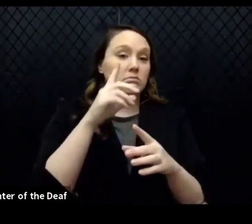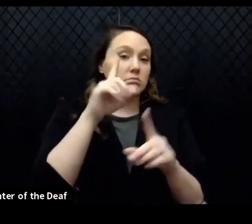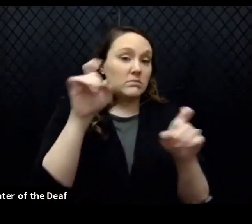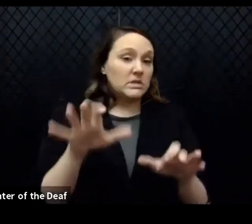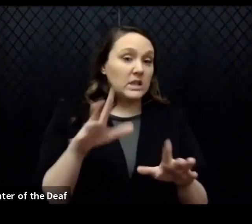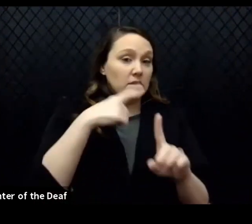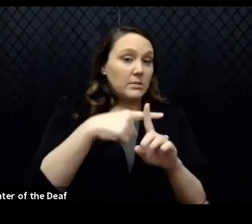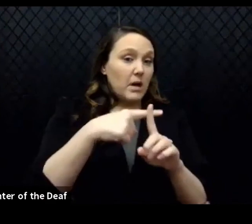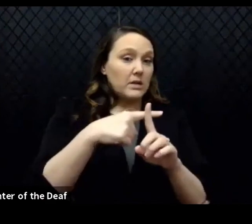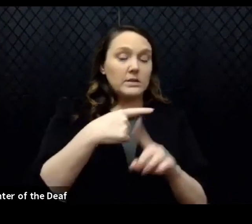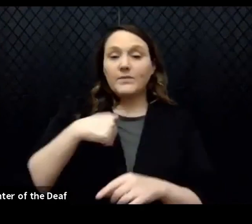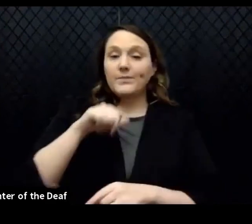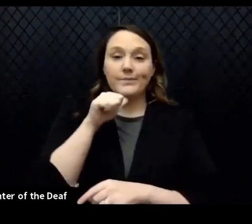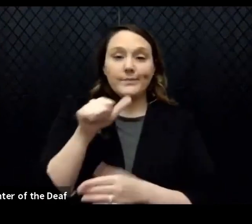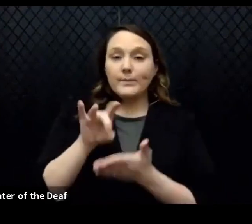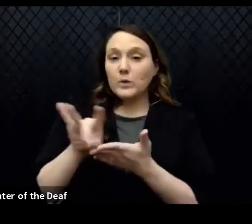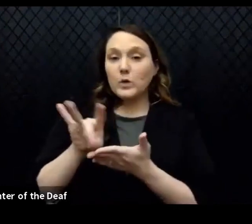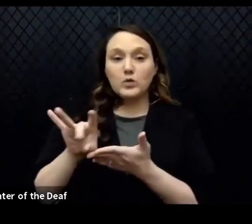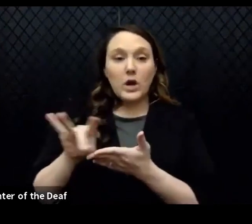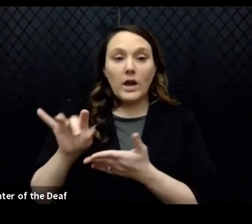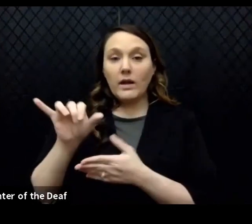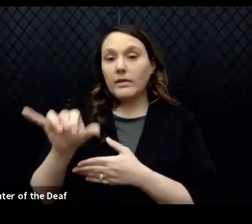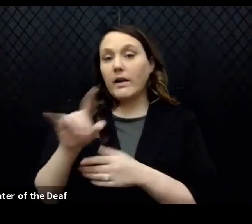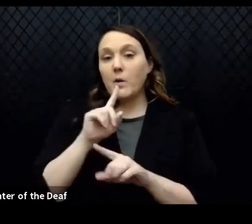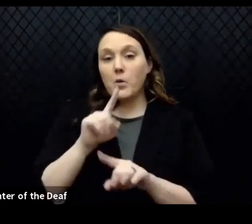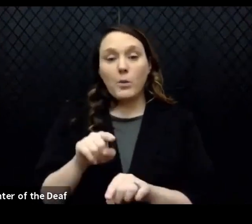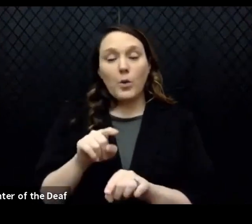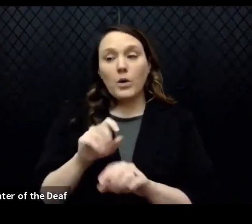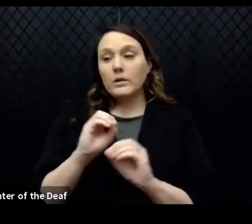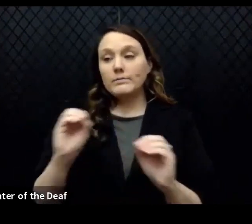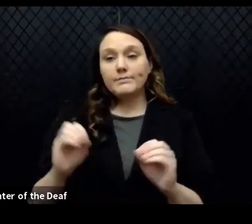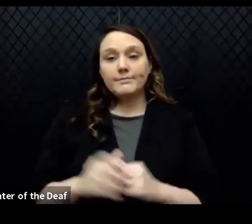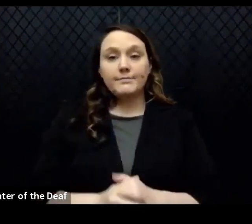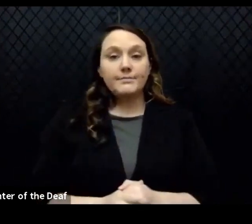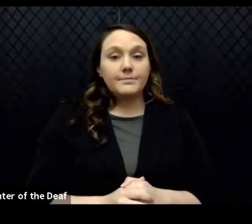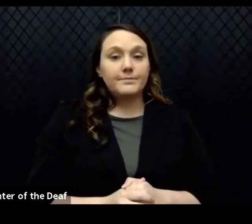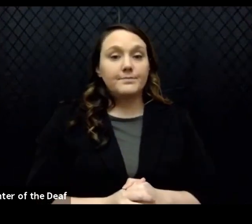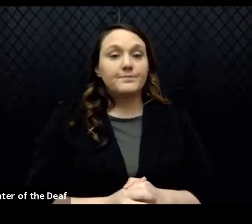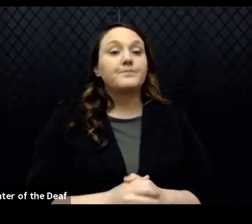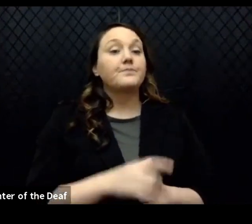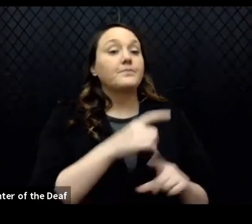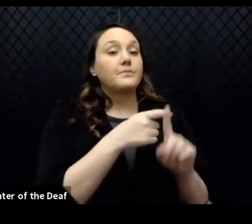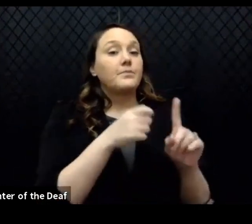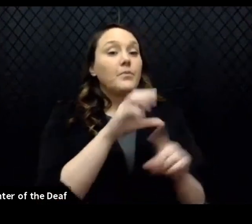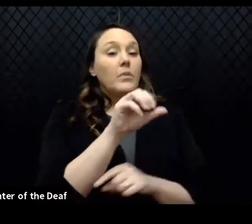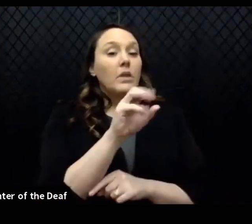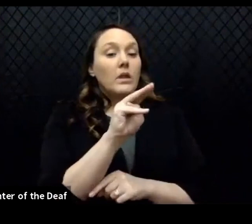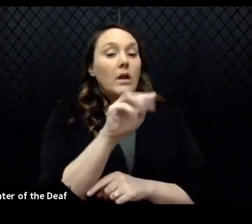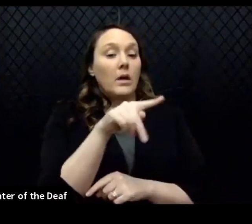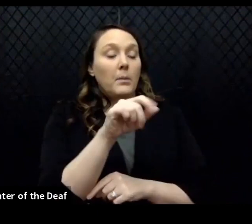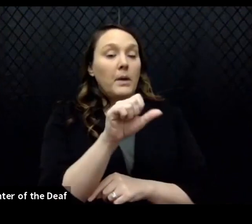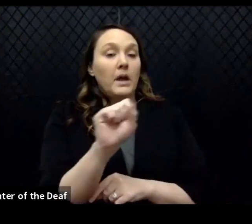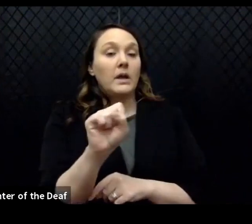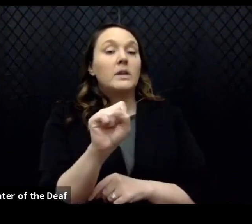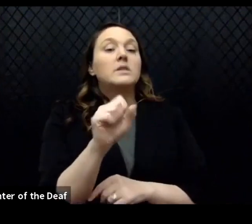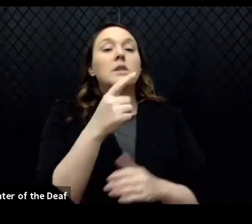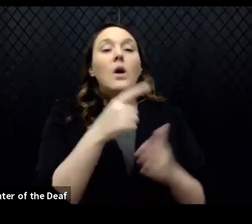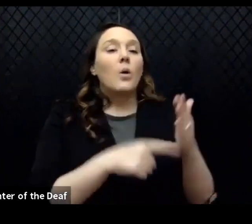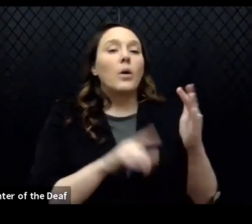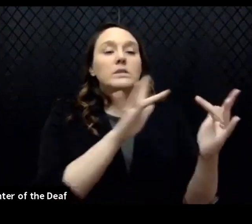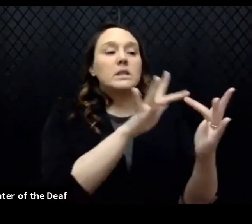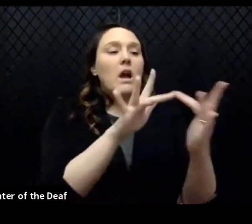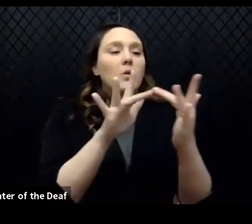on, so we won't be tracking or reporting on that. From the Compass, what has been the outreach to the